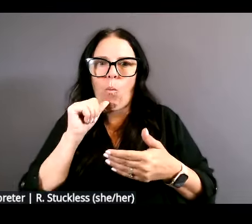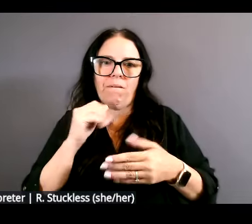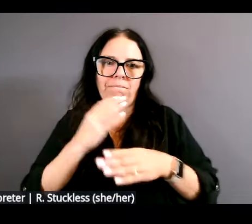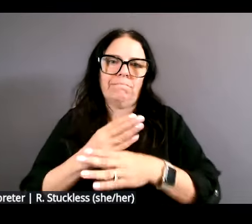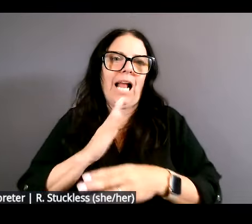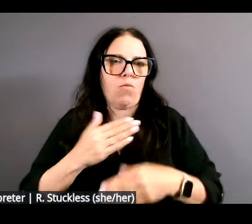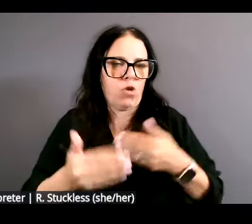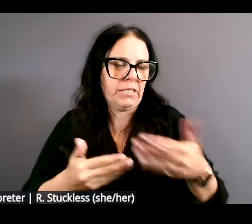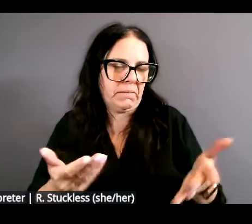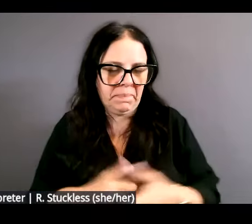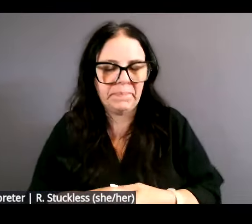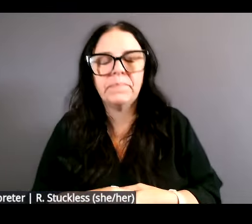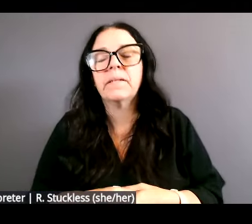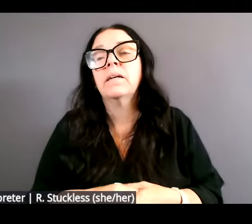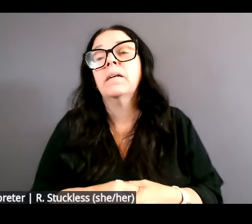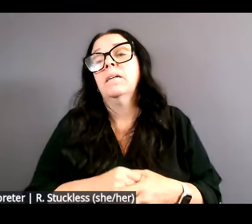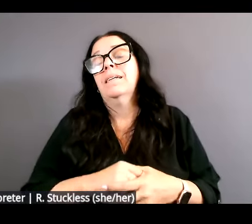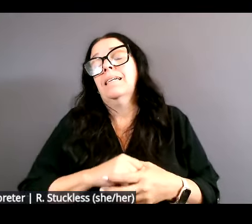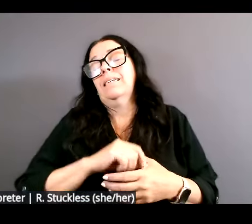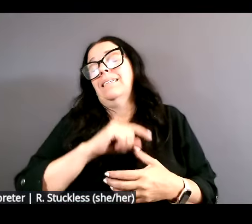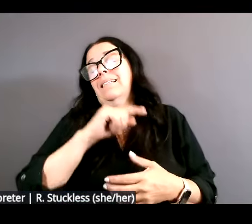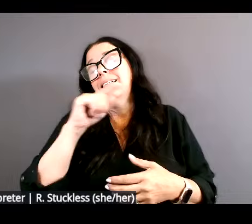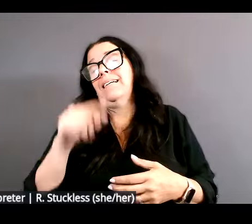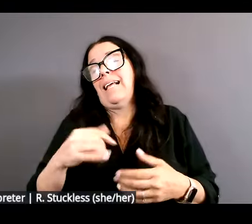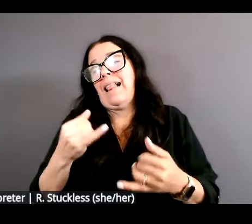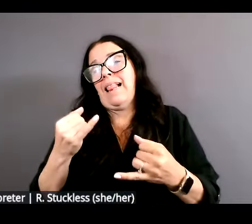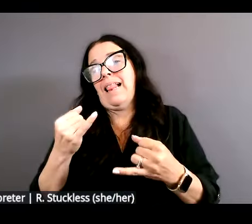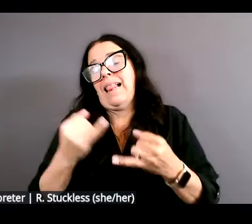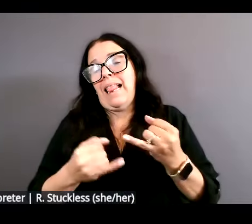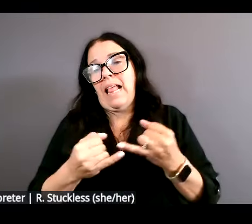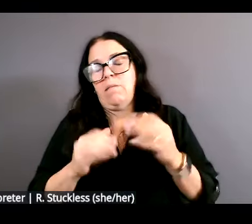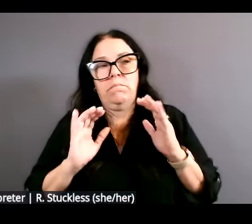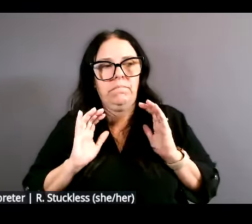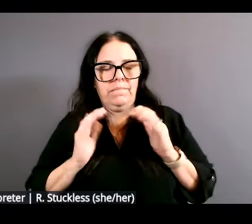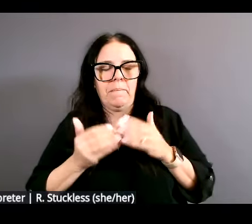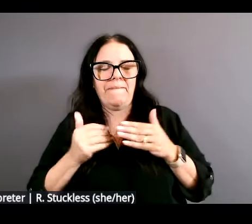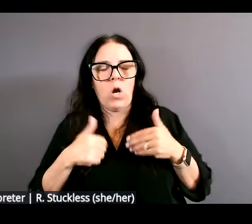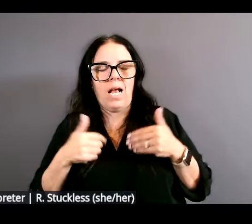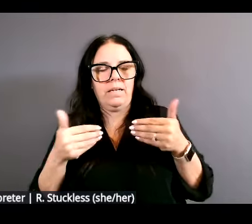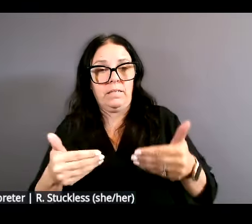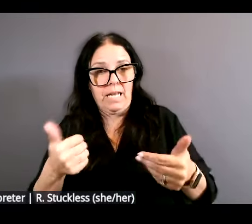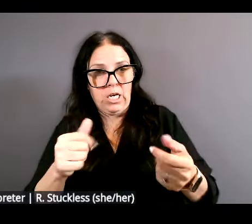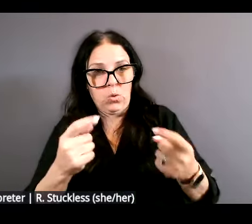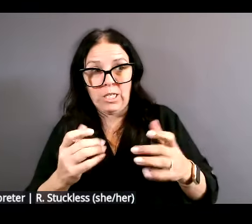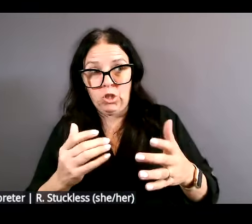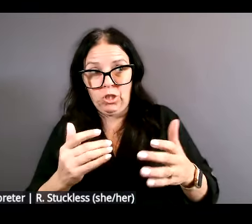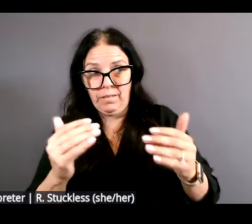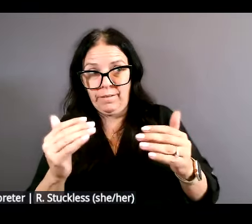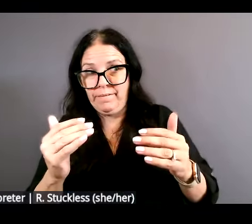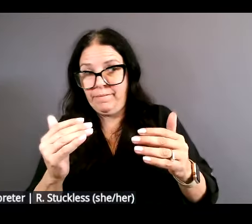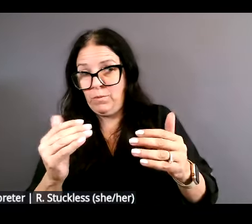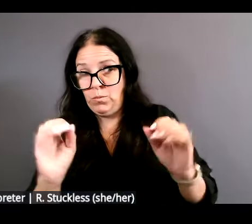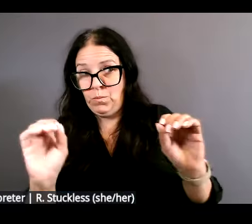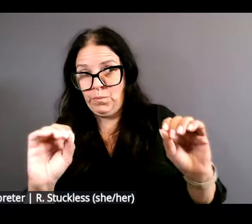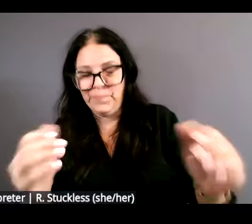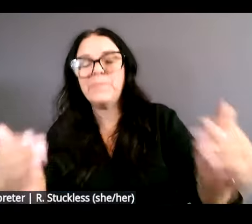The last piece that I'm sorry, are there any before I continue? Okay. So the last